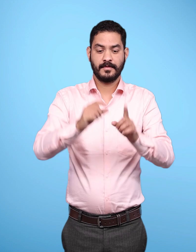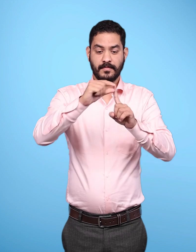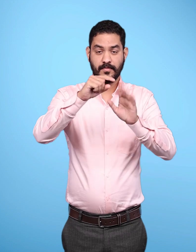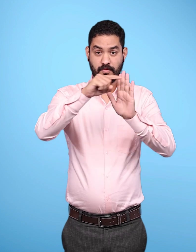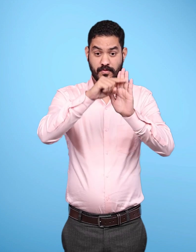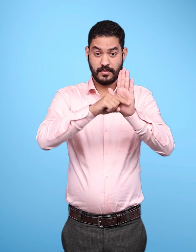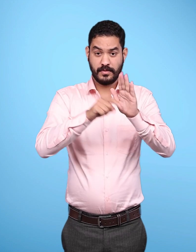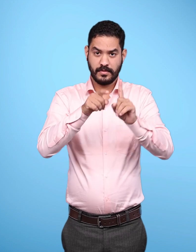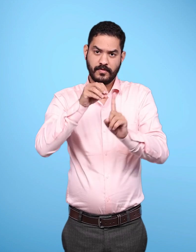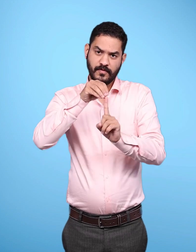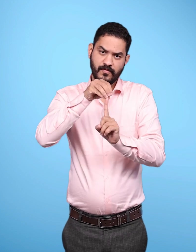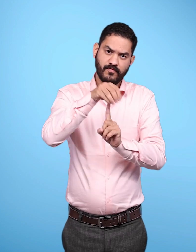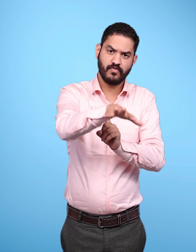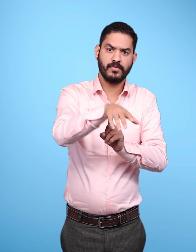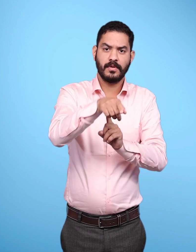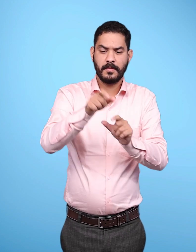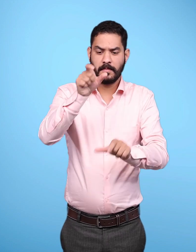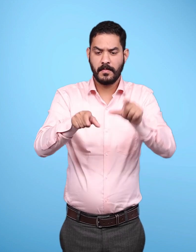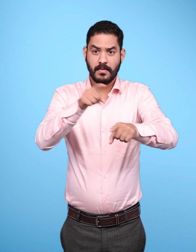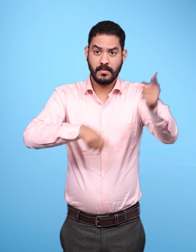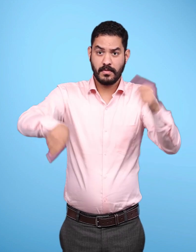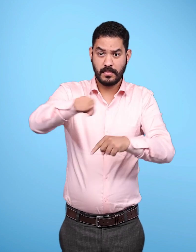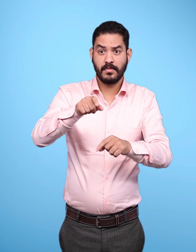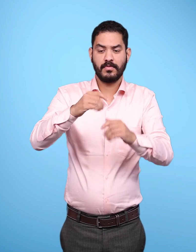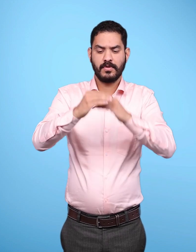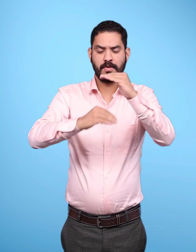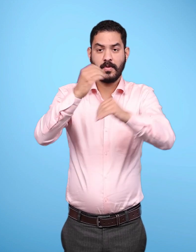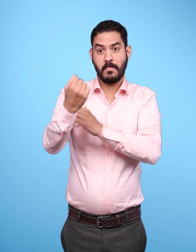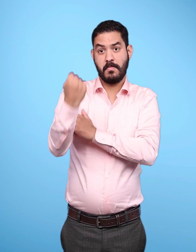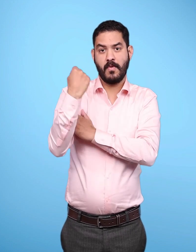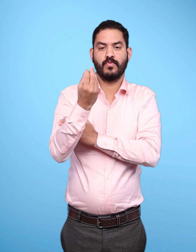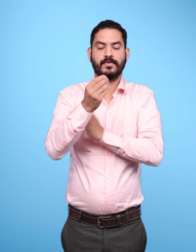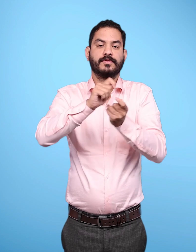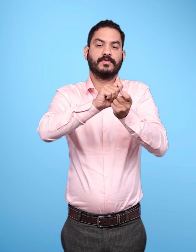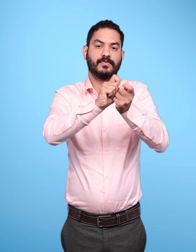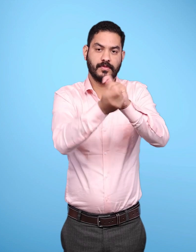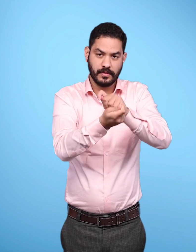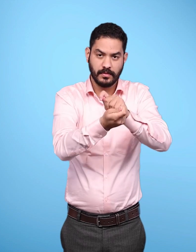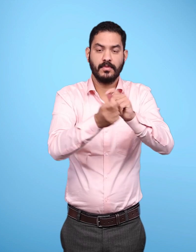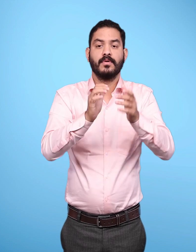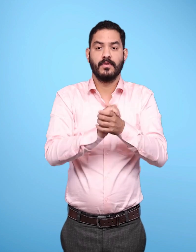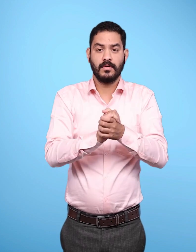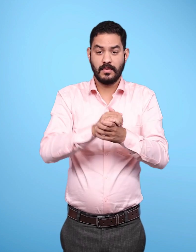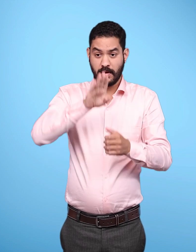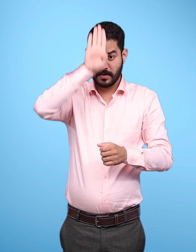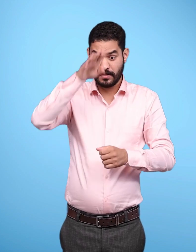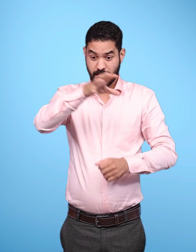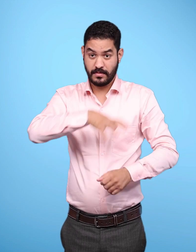These policies were reasonably effective, but sooner or later, some of these powerful men grew strong